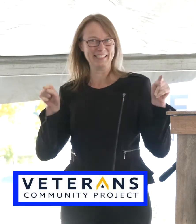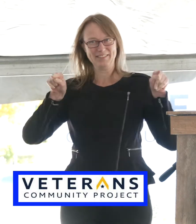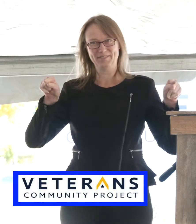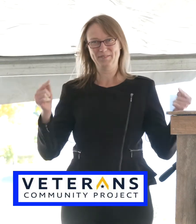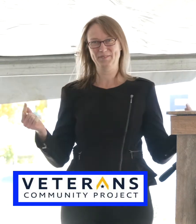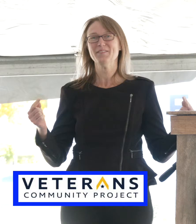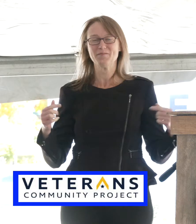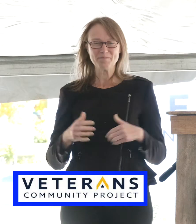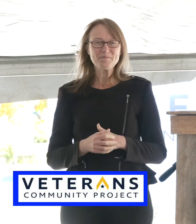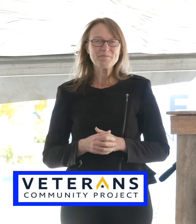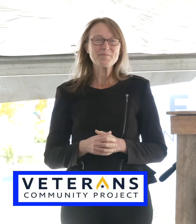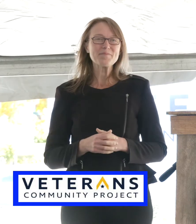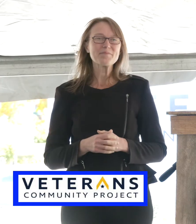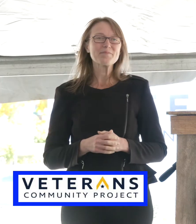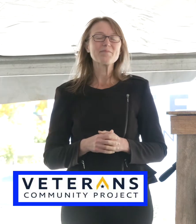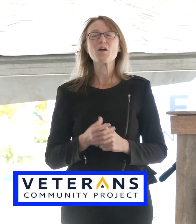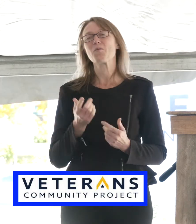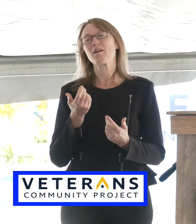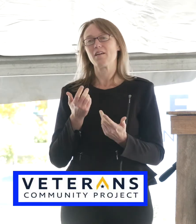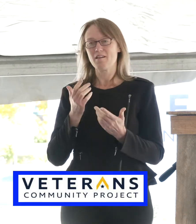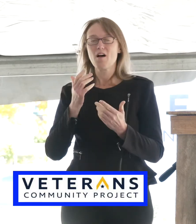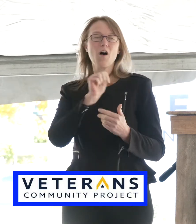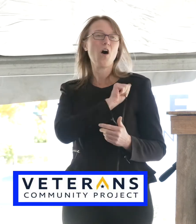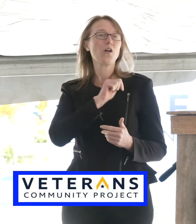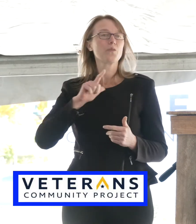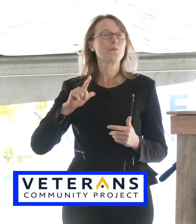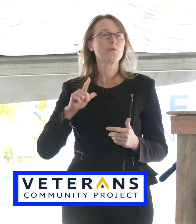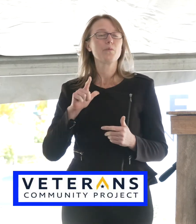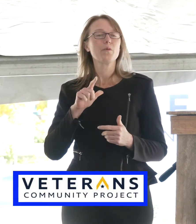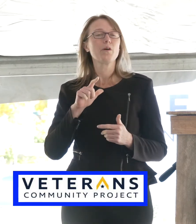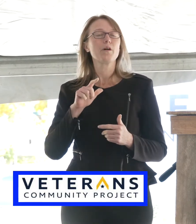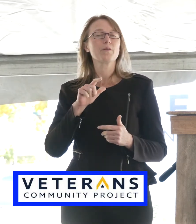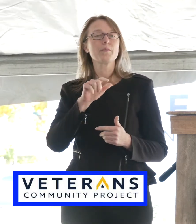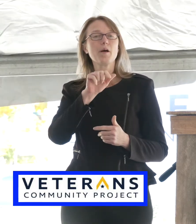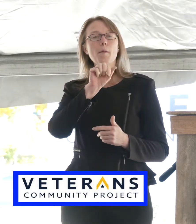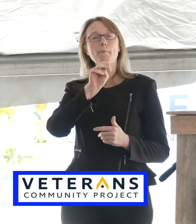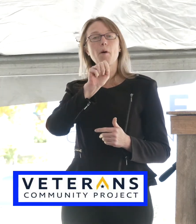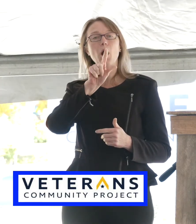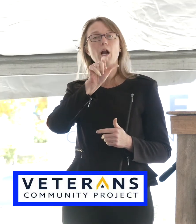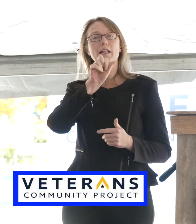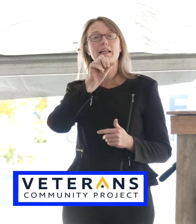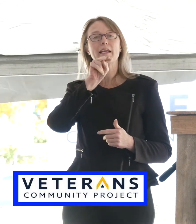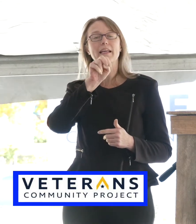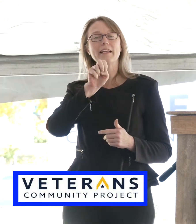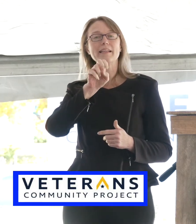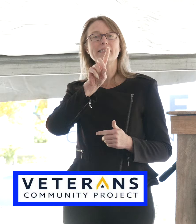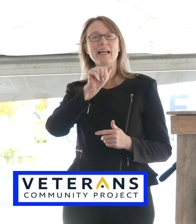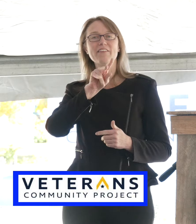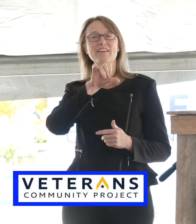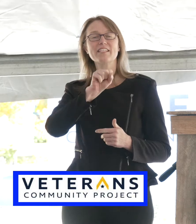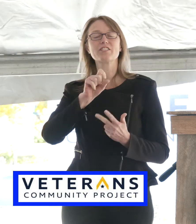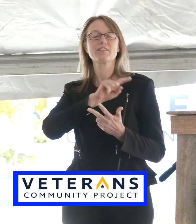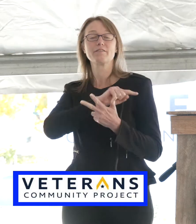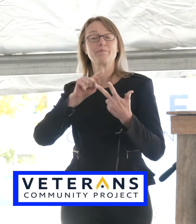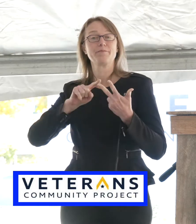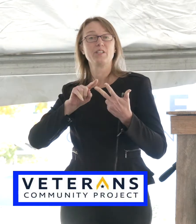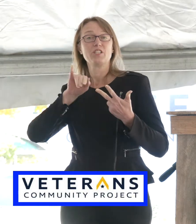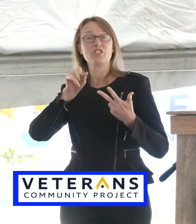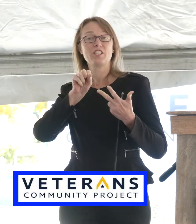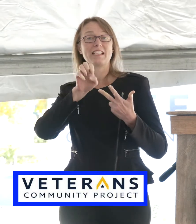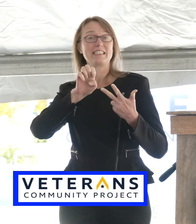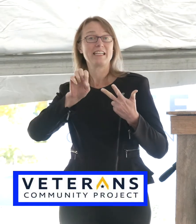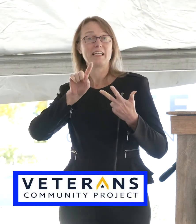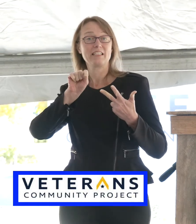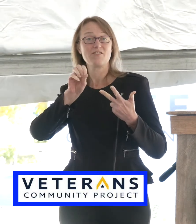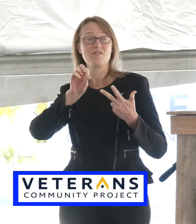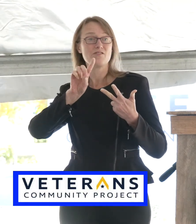St. Louis, of course, Alderwoman Marlene Davis, Alderwoman Gwendolyn Evans, Alderman Jesse Todd,